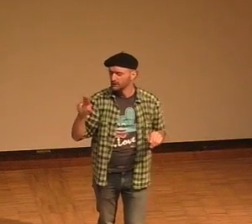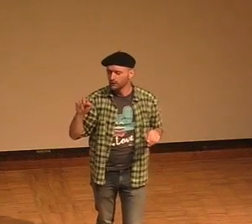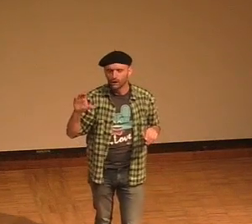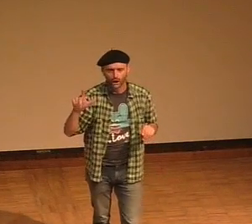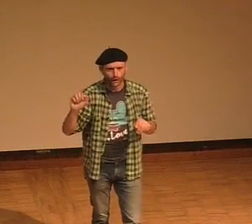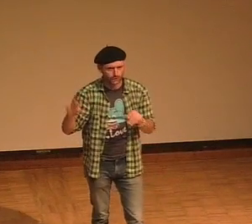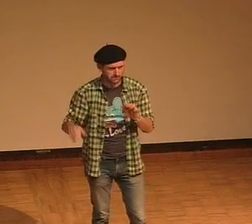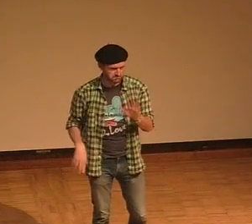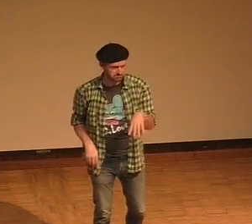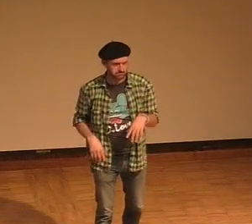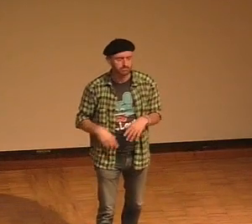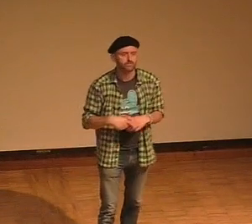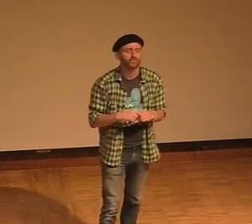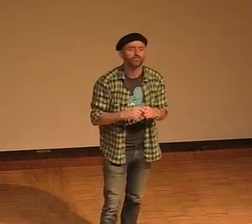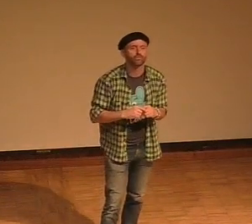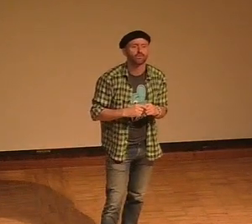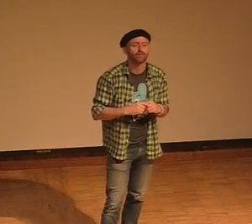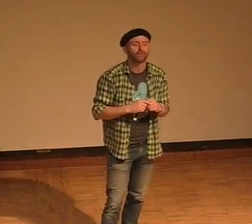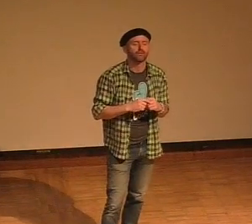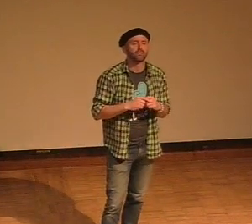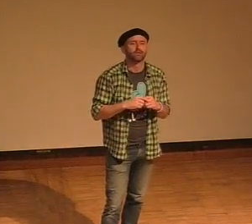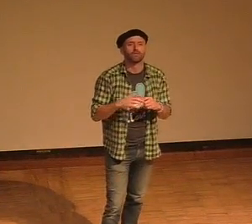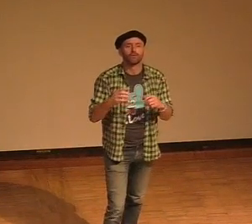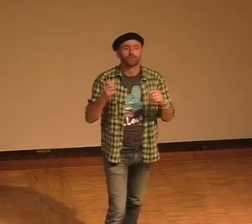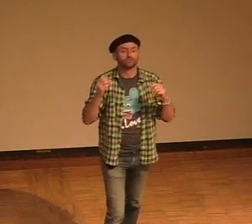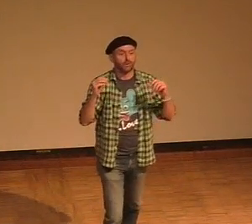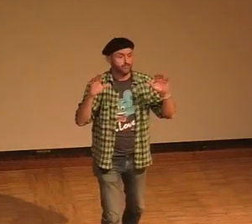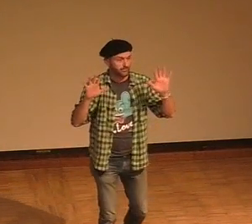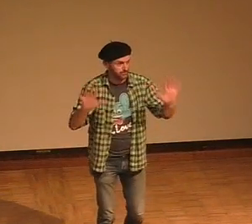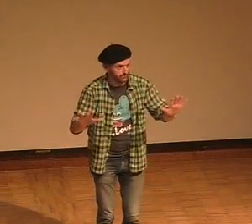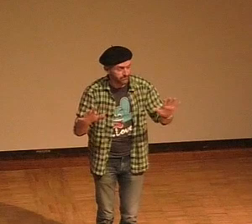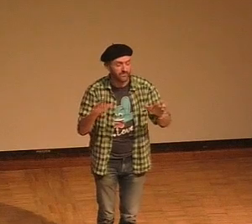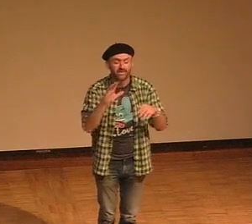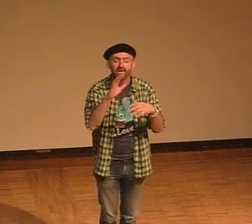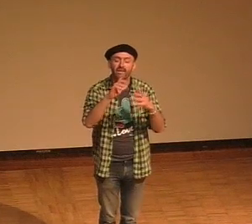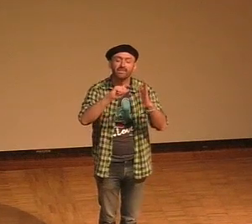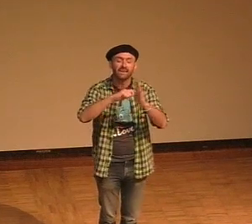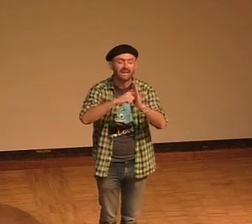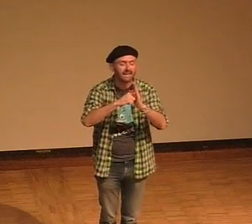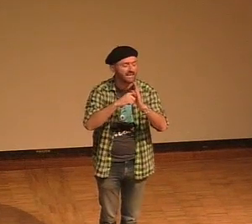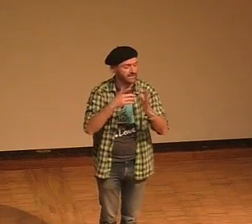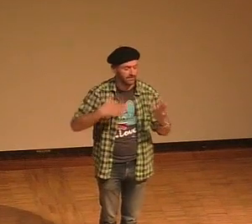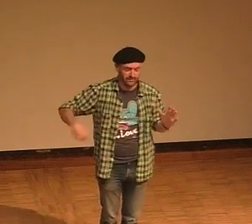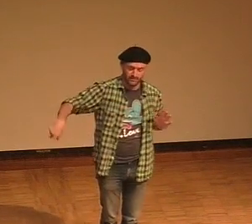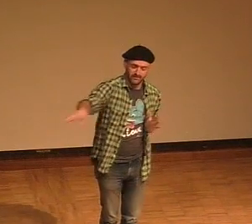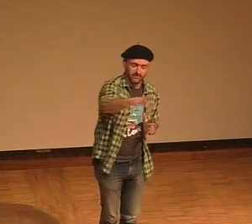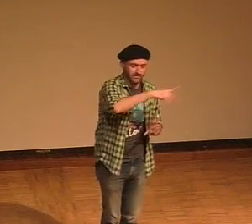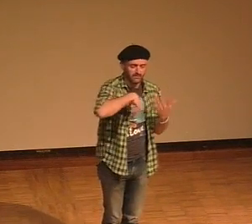Now, visual vernacular is the term for that, but I'll show you the key to